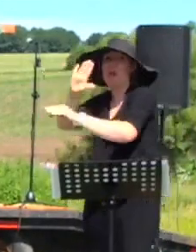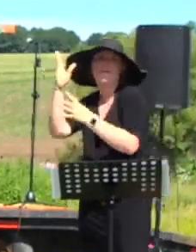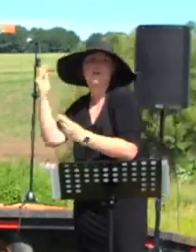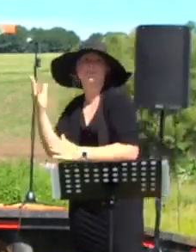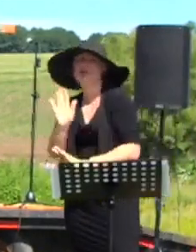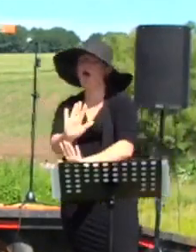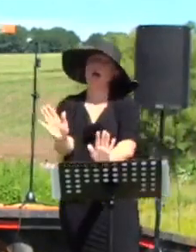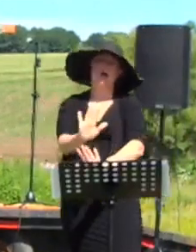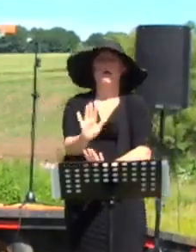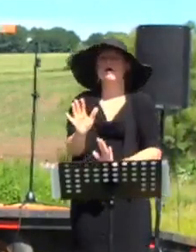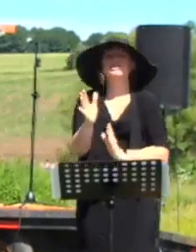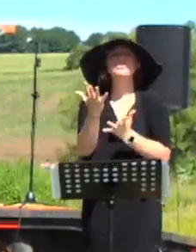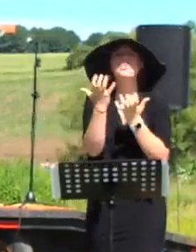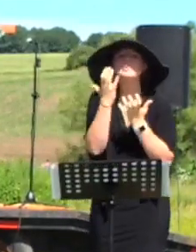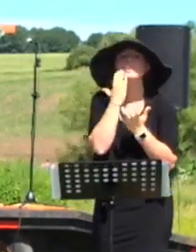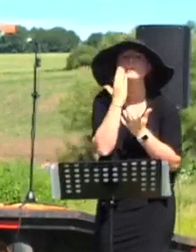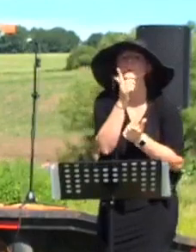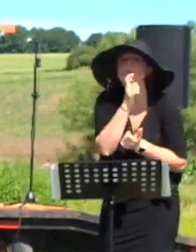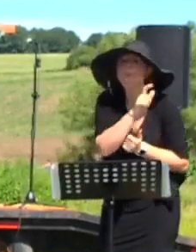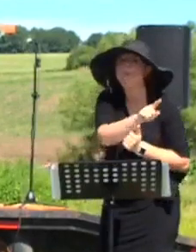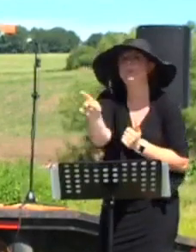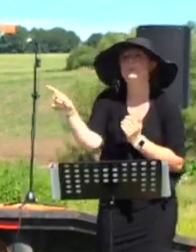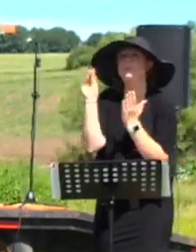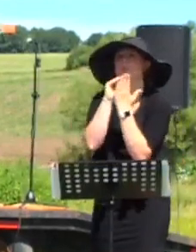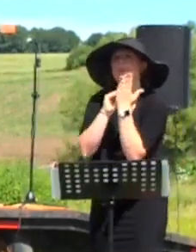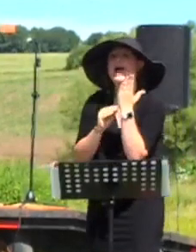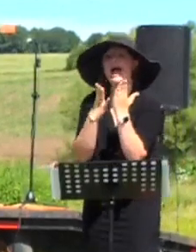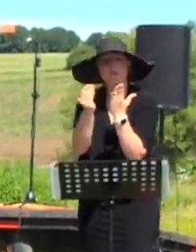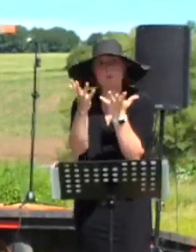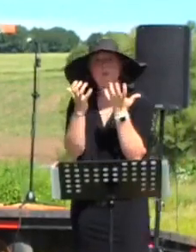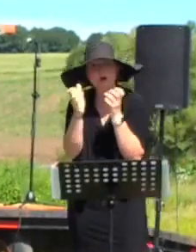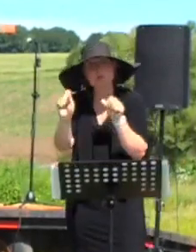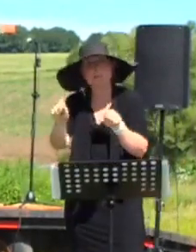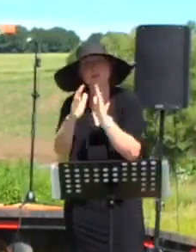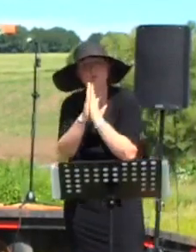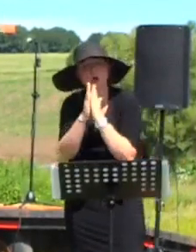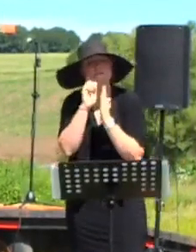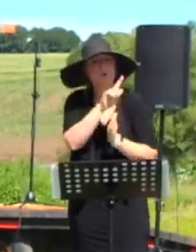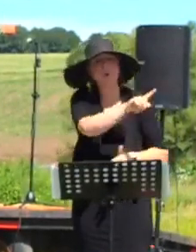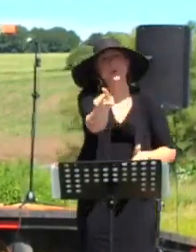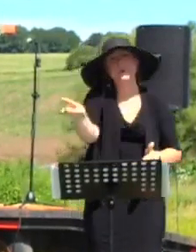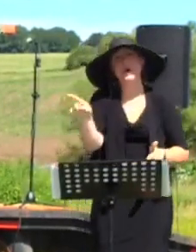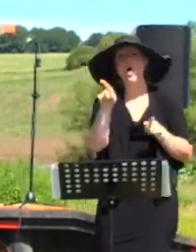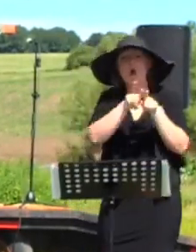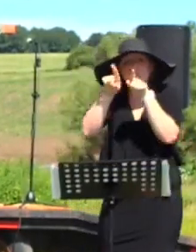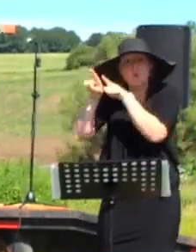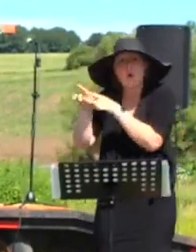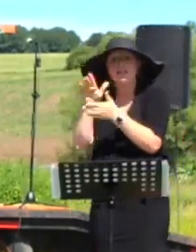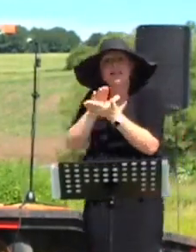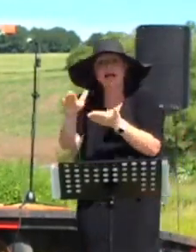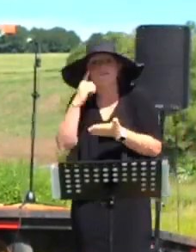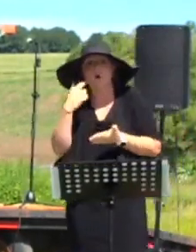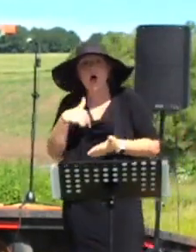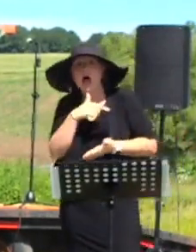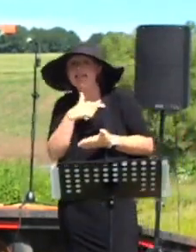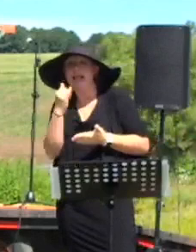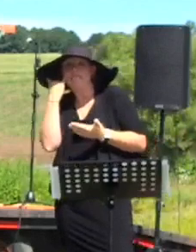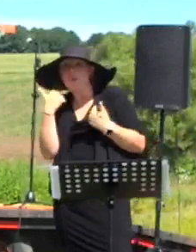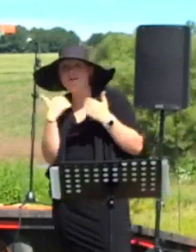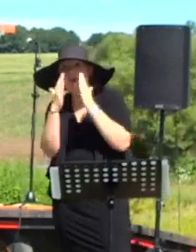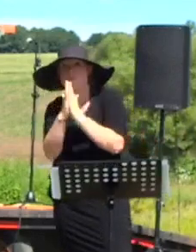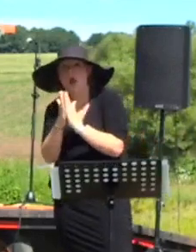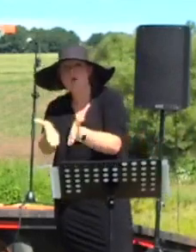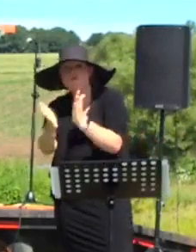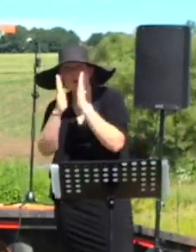are and to just be able to pray for you. It's also nice for us to know if you have any prayer